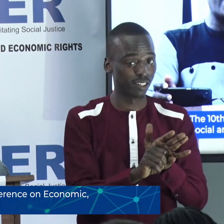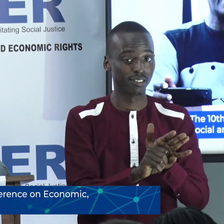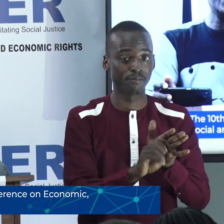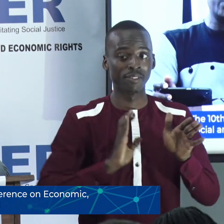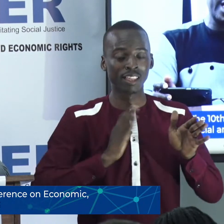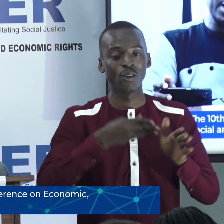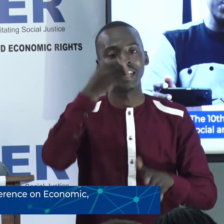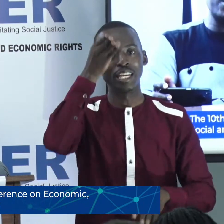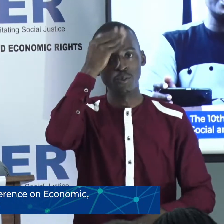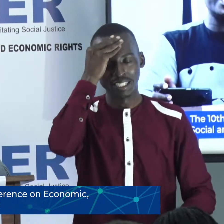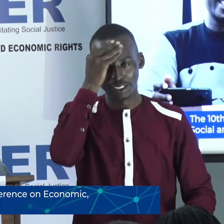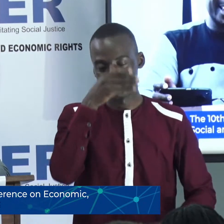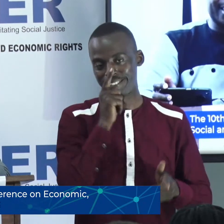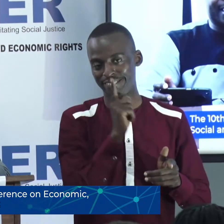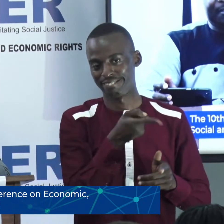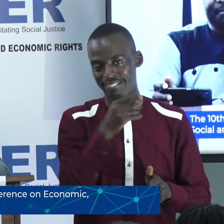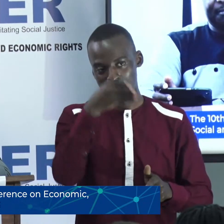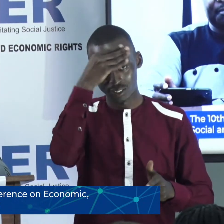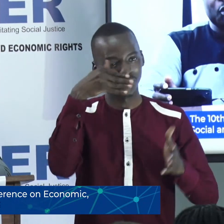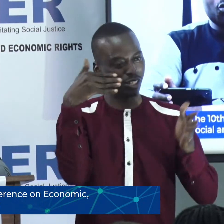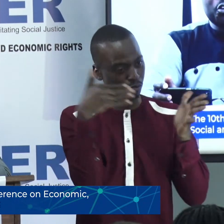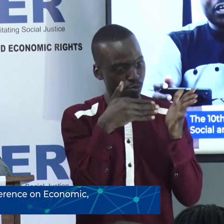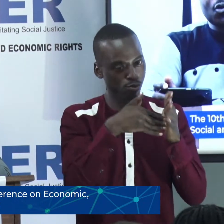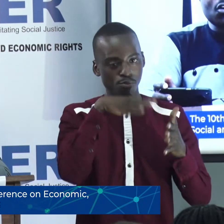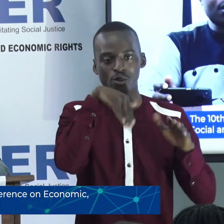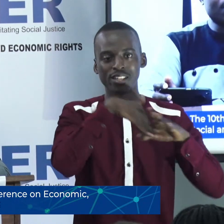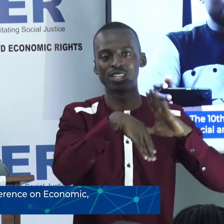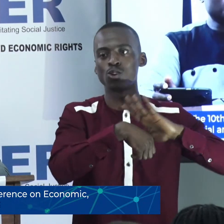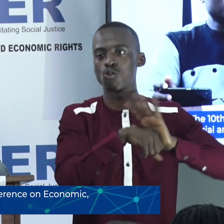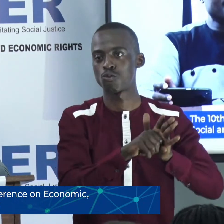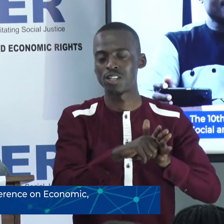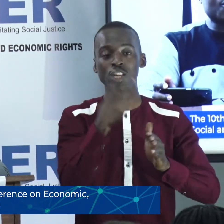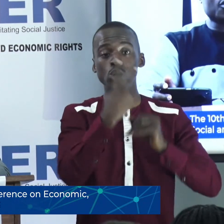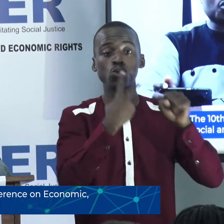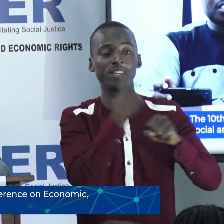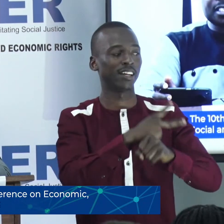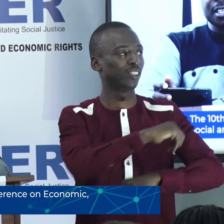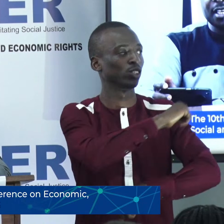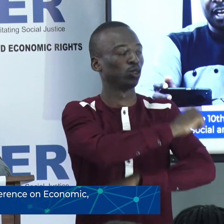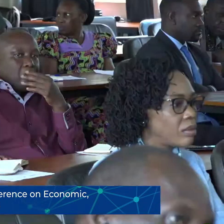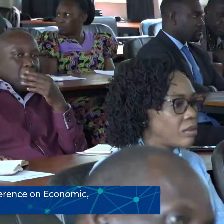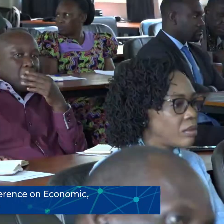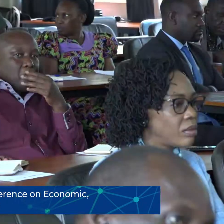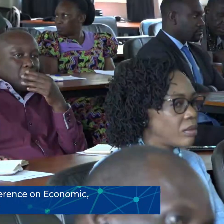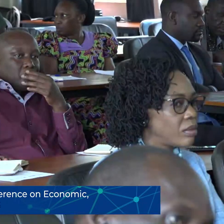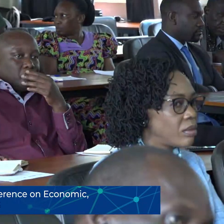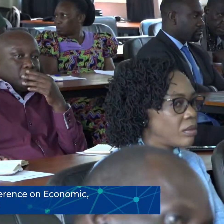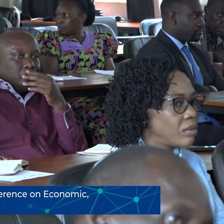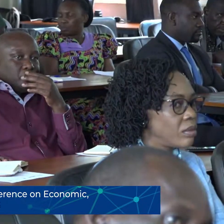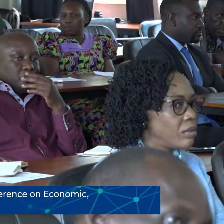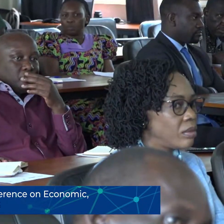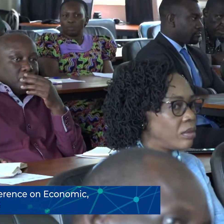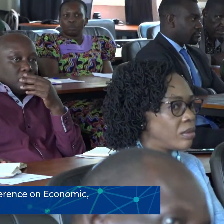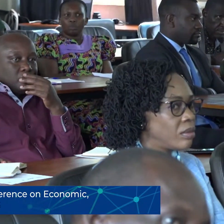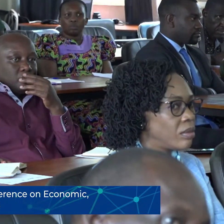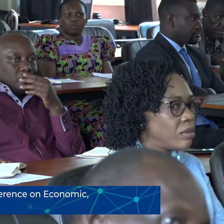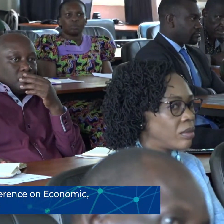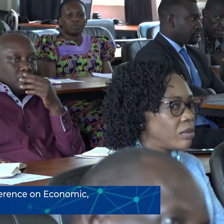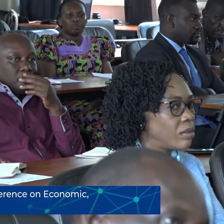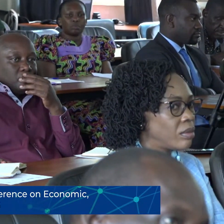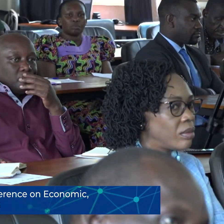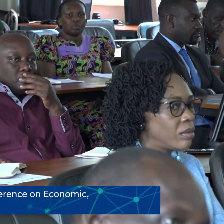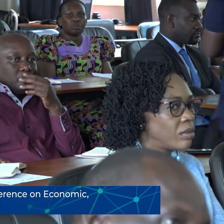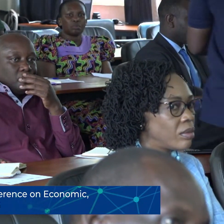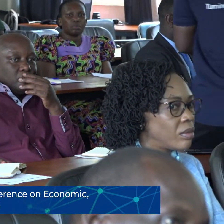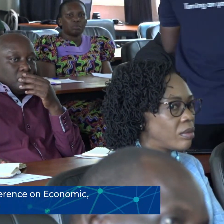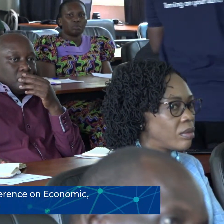our education sector. You will recall, for 2 years, our schools are closed, and then the children are growing